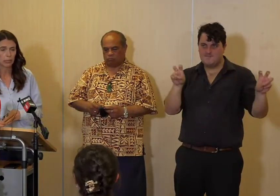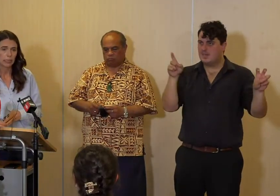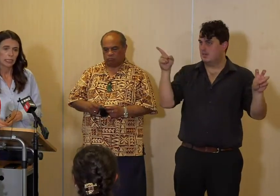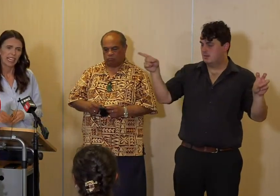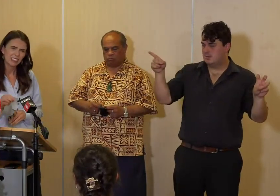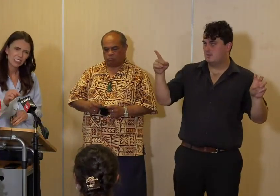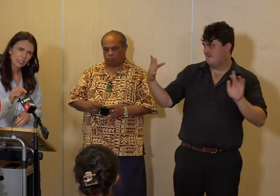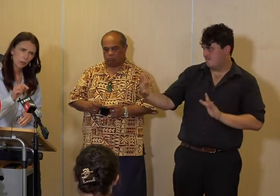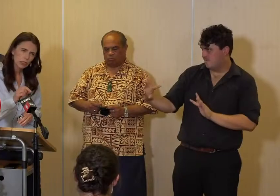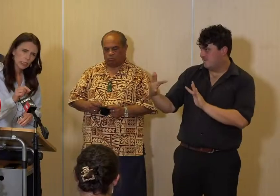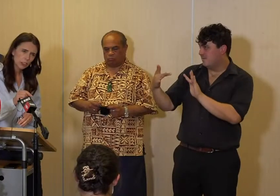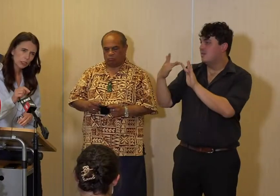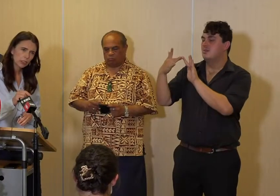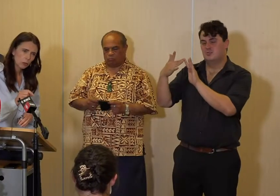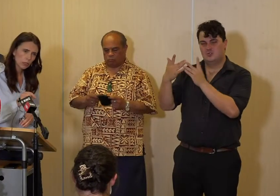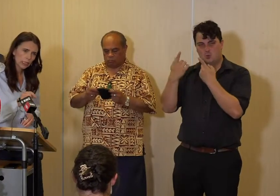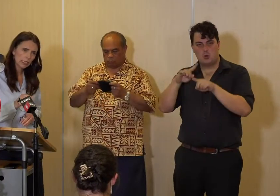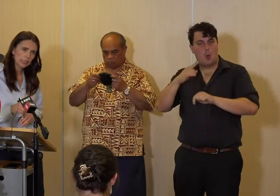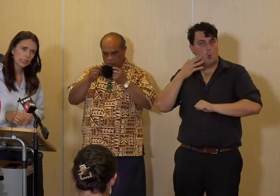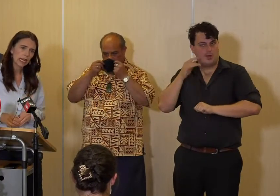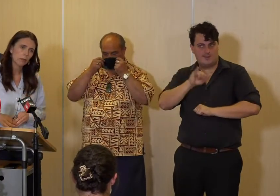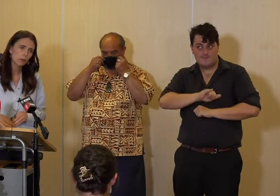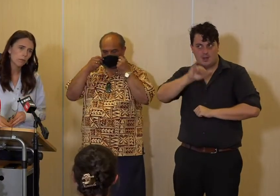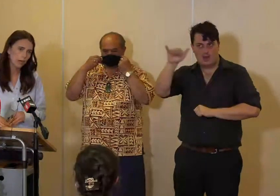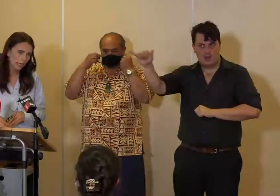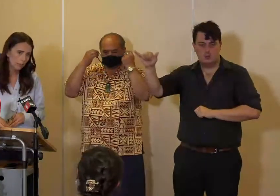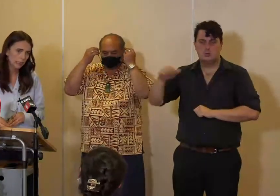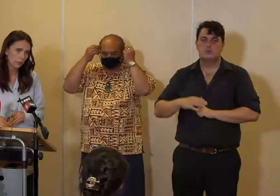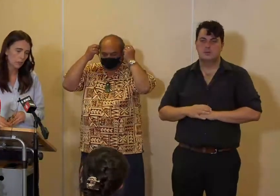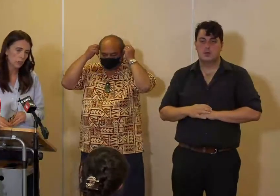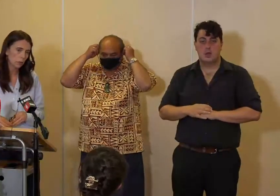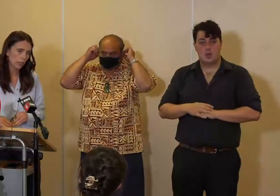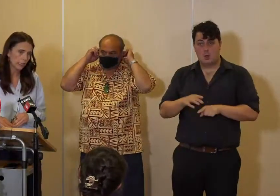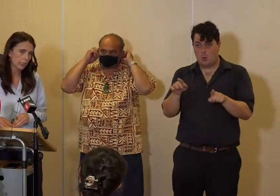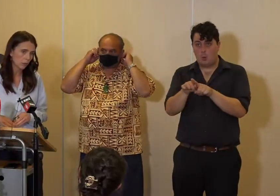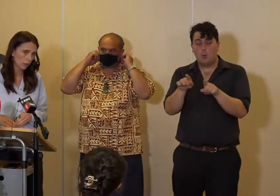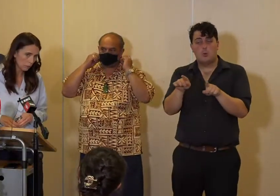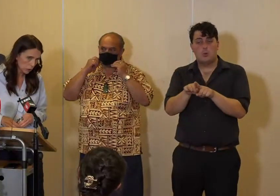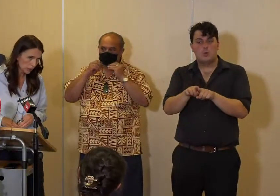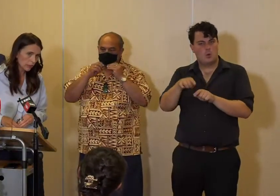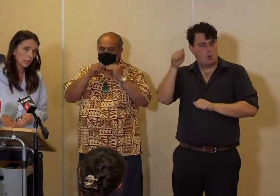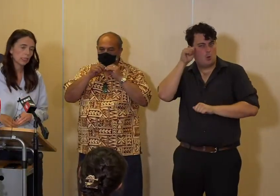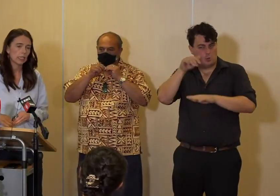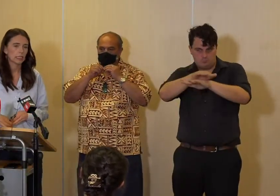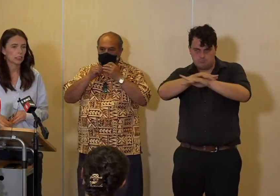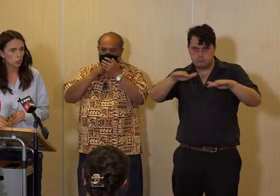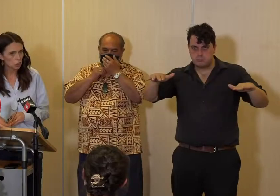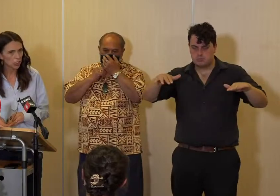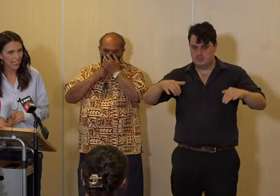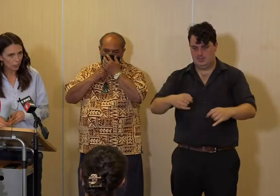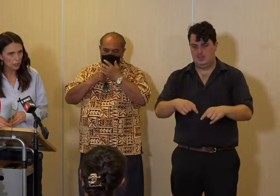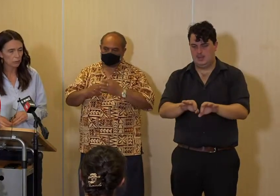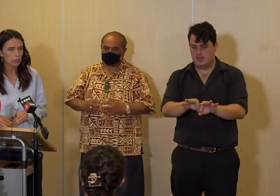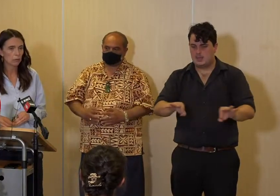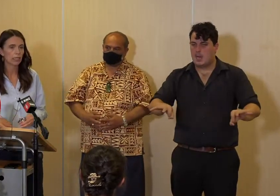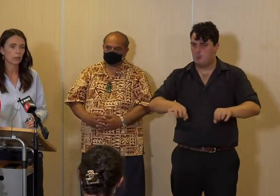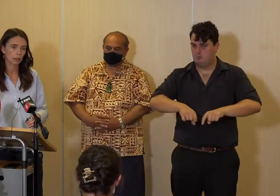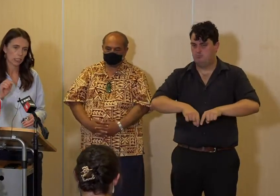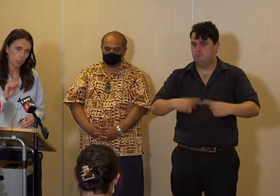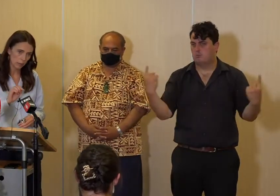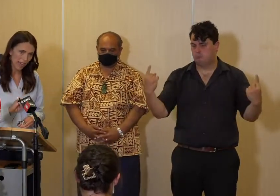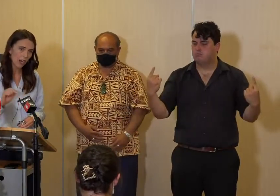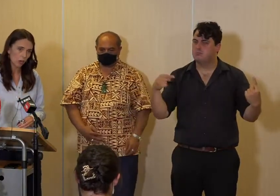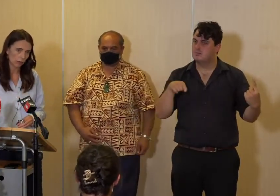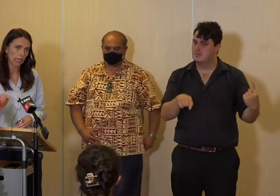flight up. As I said, it was initially thought that the undersea cable may have been damaged by the eruption. The suggestion now seems to be that